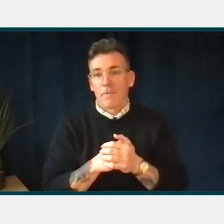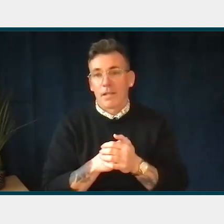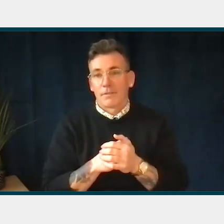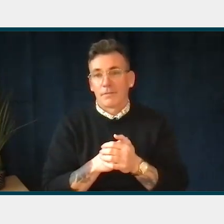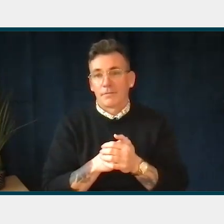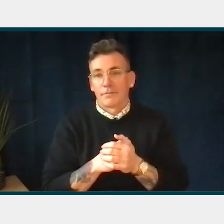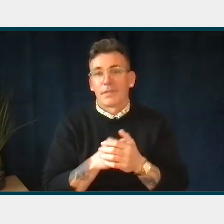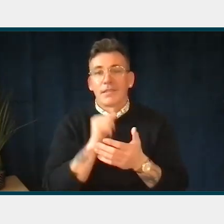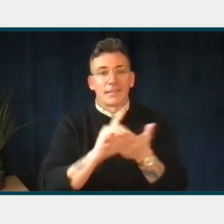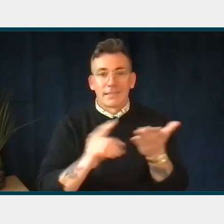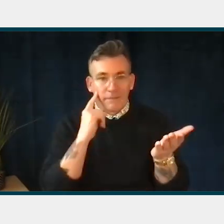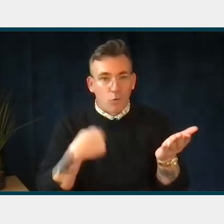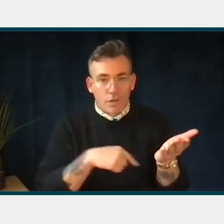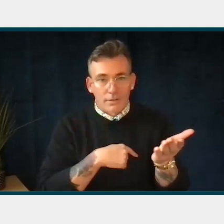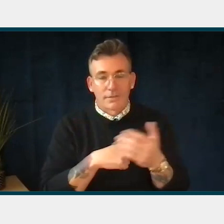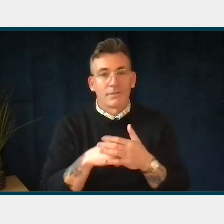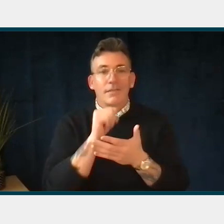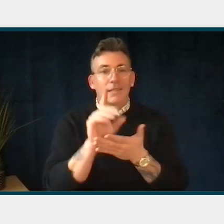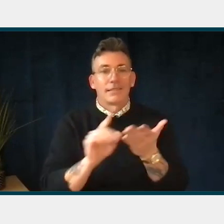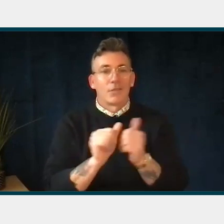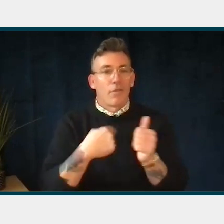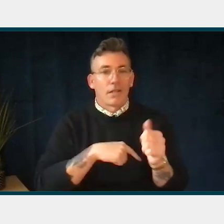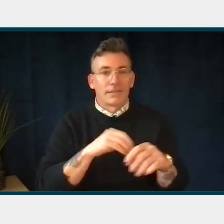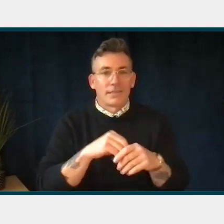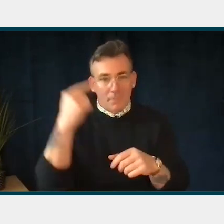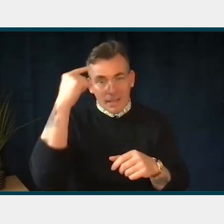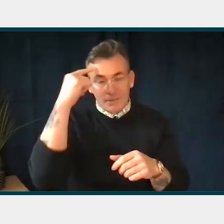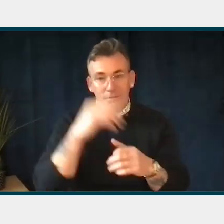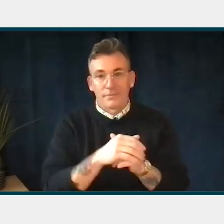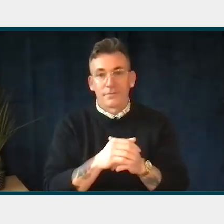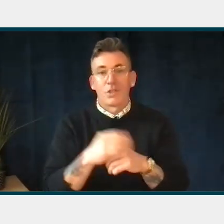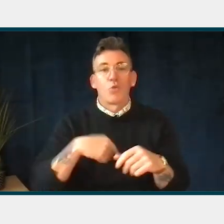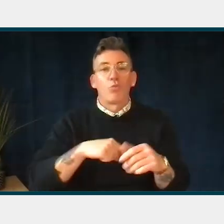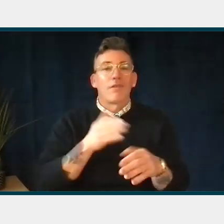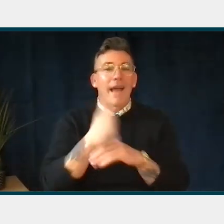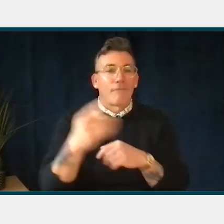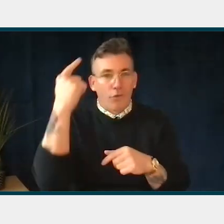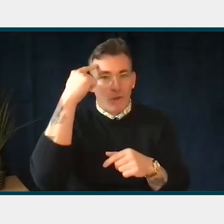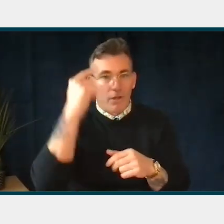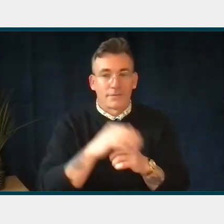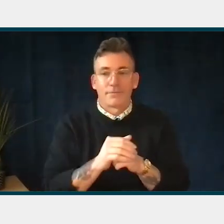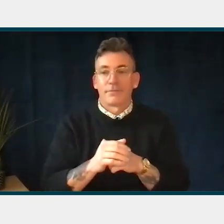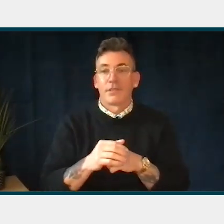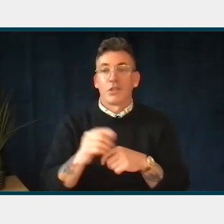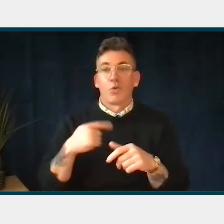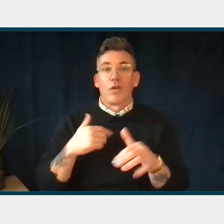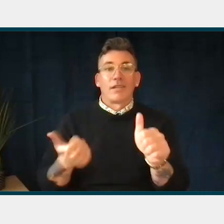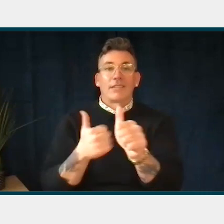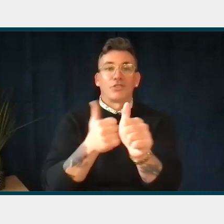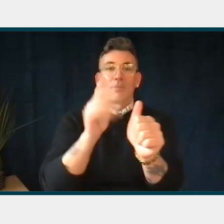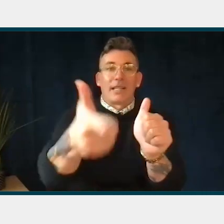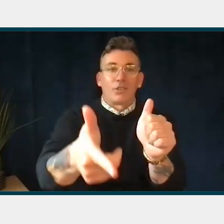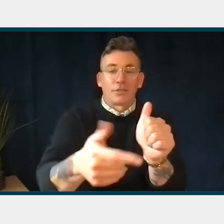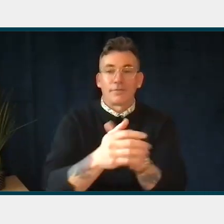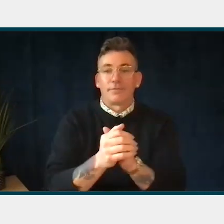not designed by us. That's not designed for us. That's not designed with us in mind. That